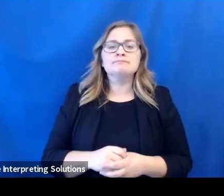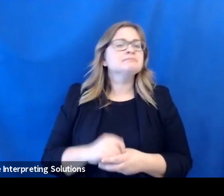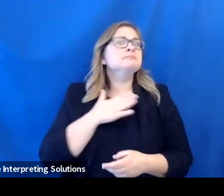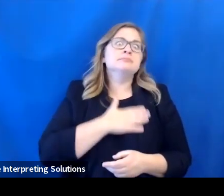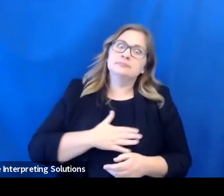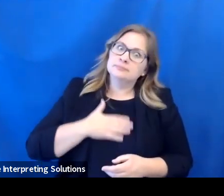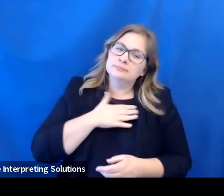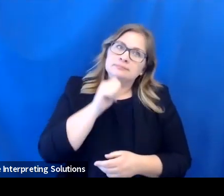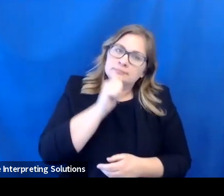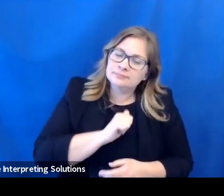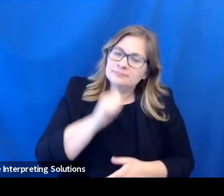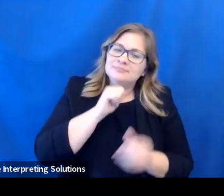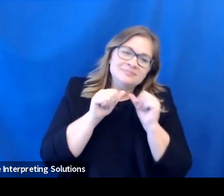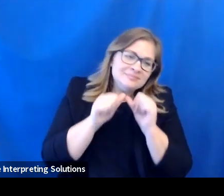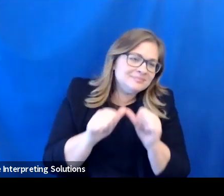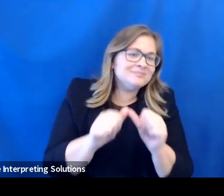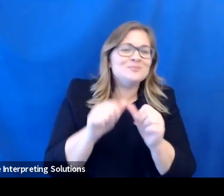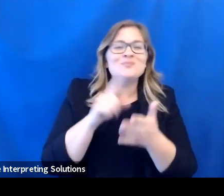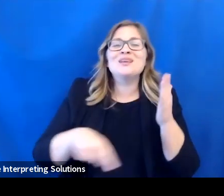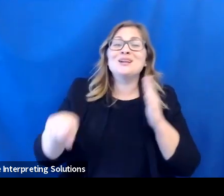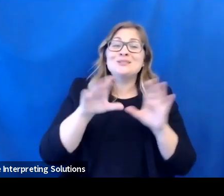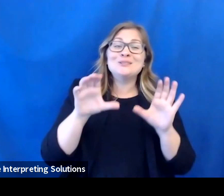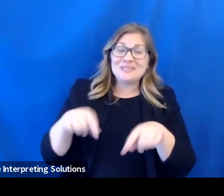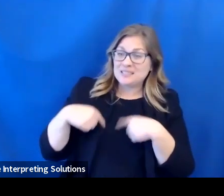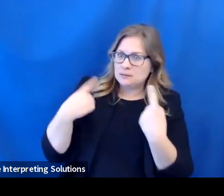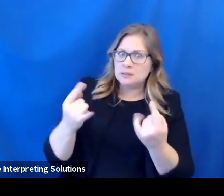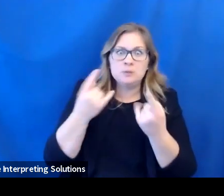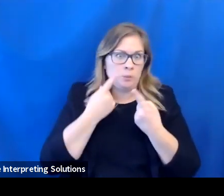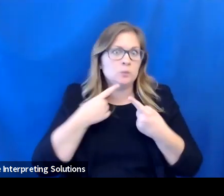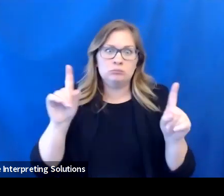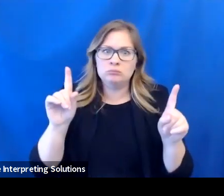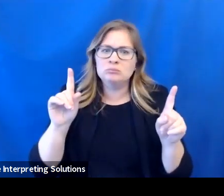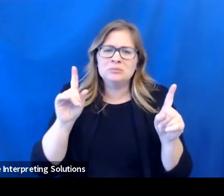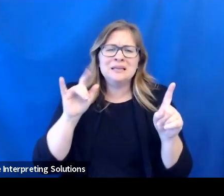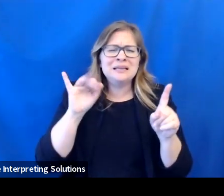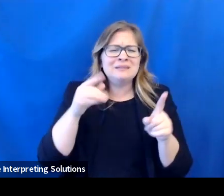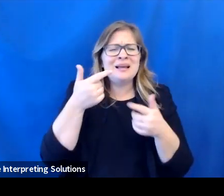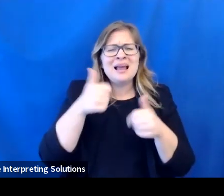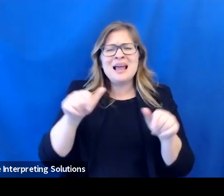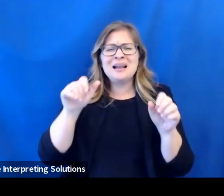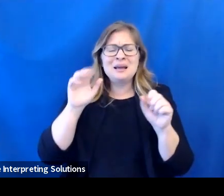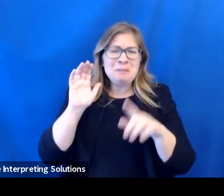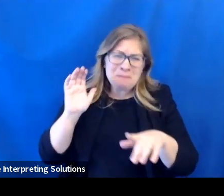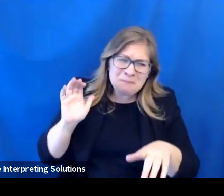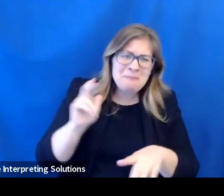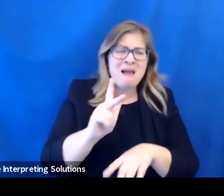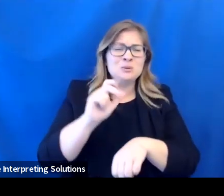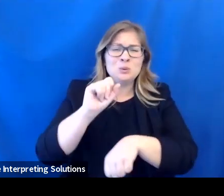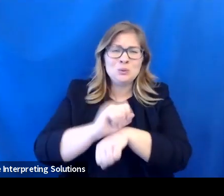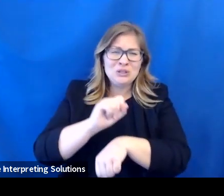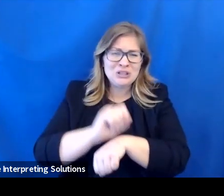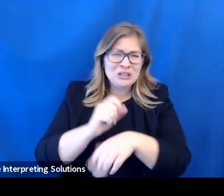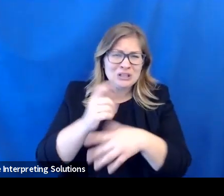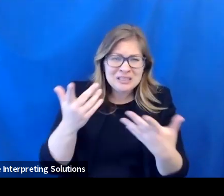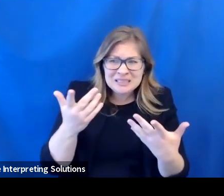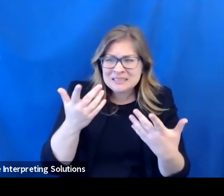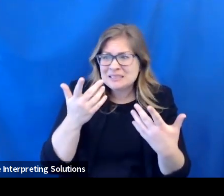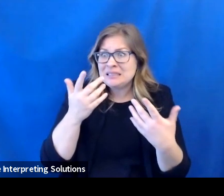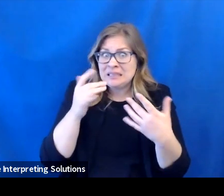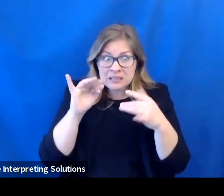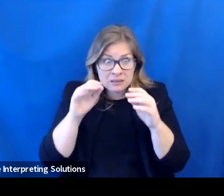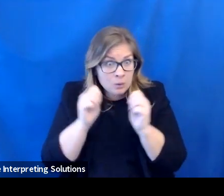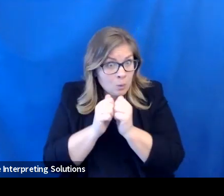If there is any possibility at all of getting you back into that workforce without increasing the chance of spread or tapping